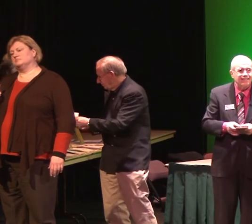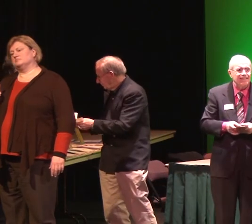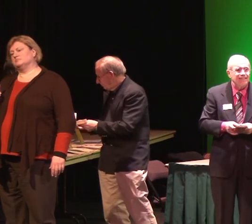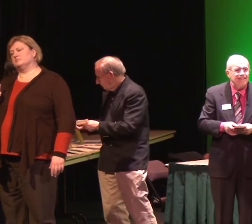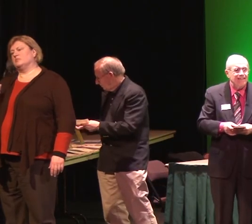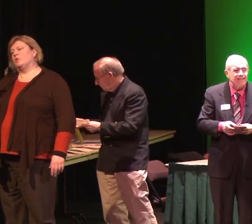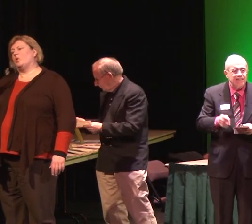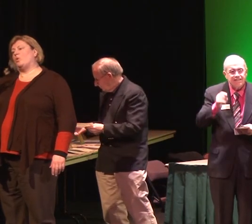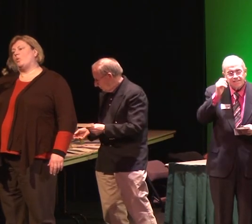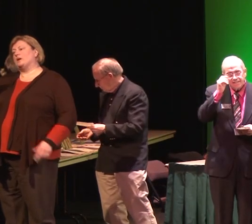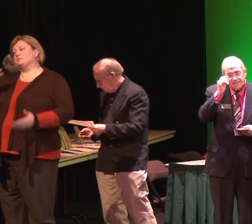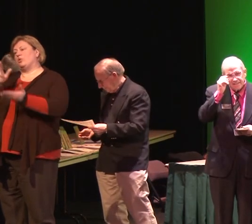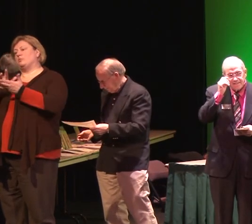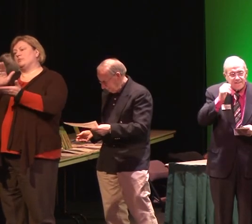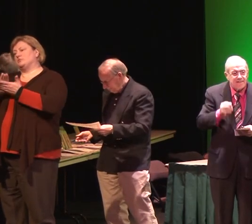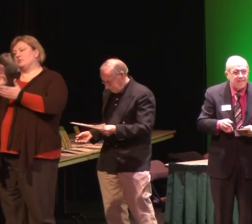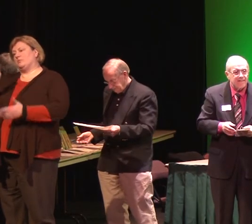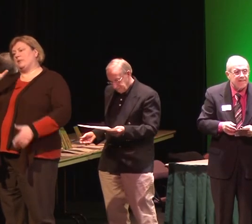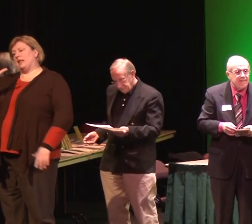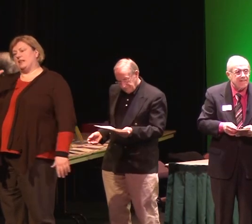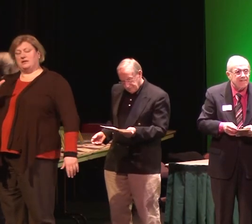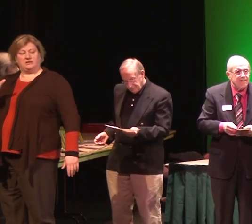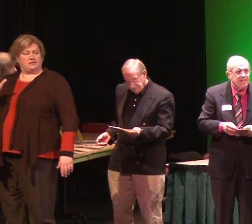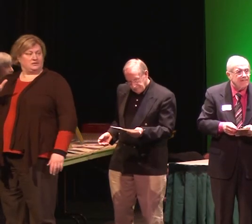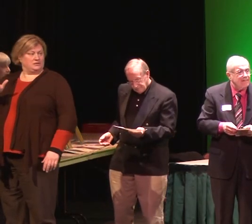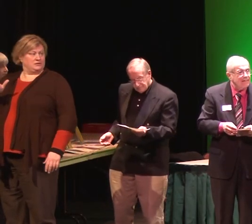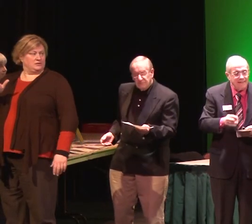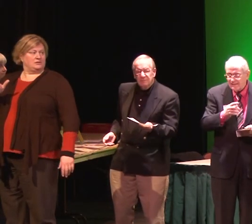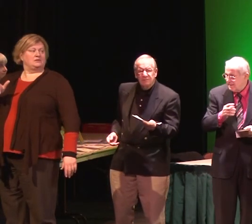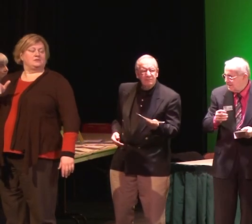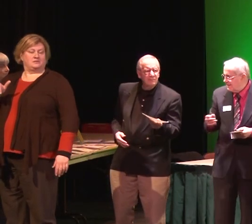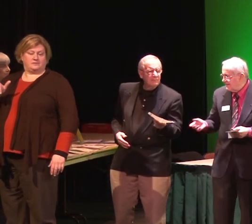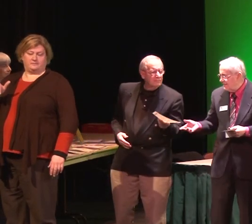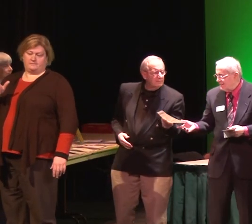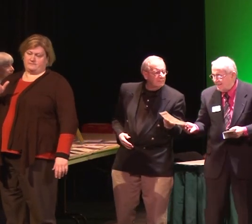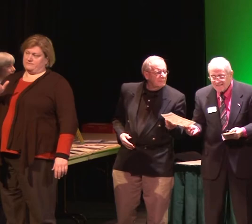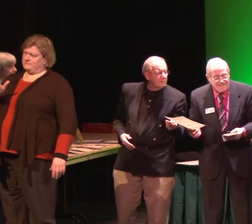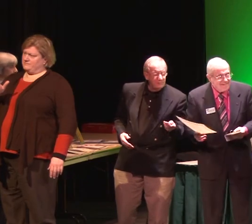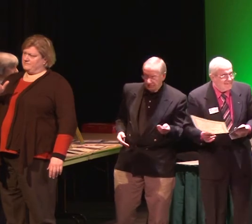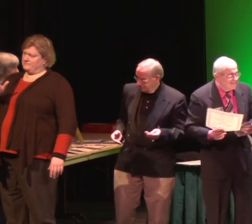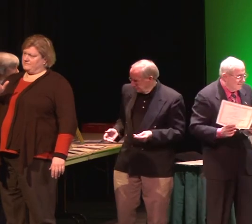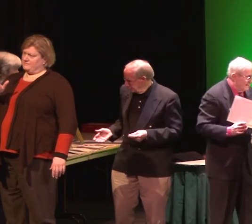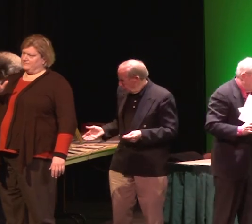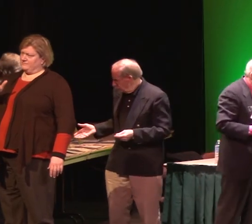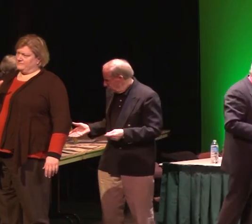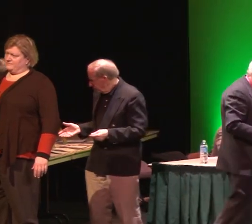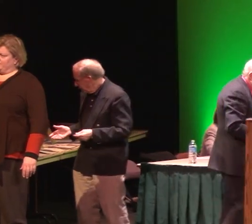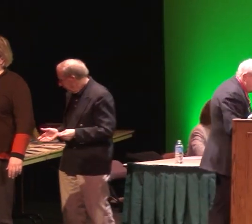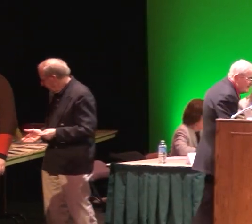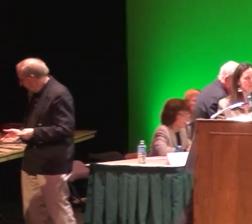From Westport Middle School, Bailey Clements. Yep. Warm for the Winter.